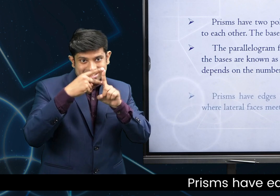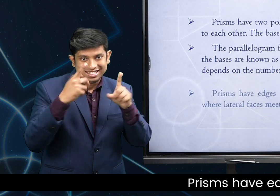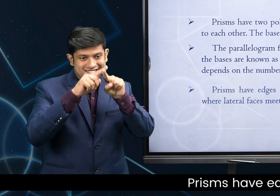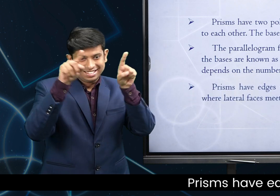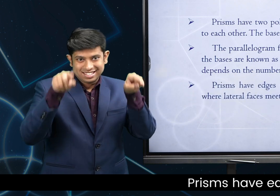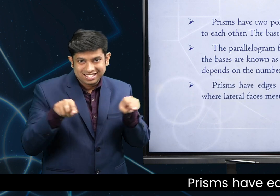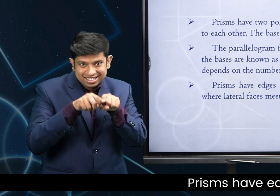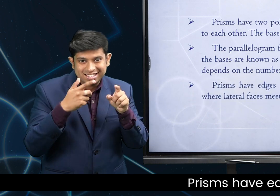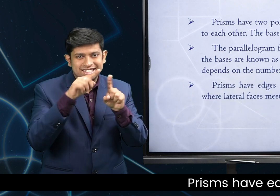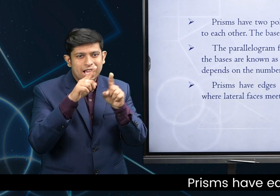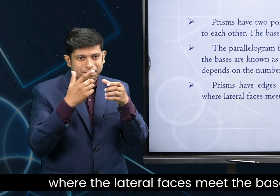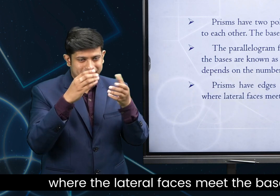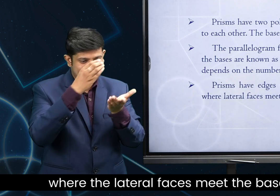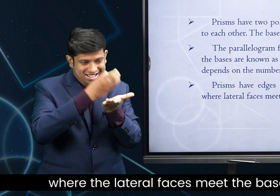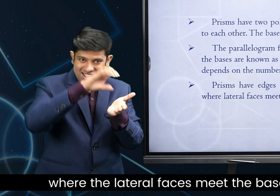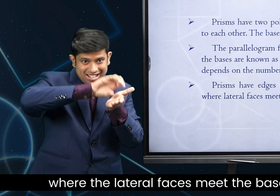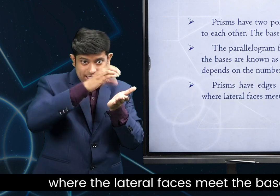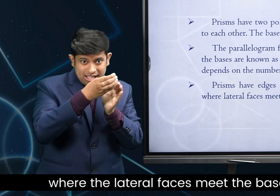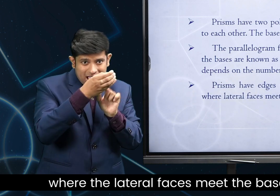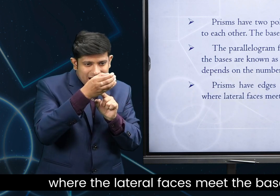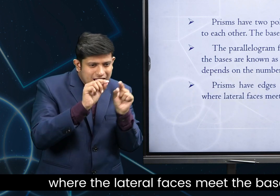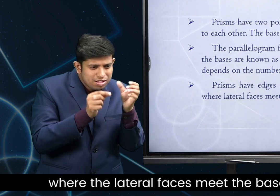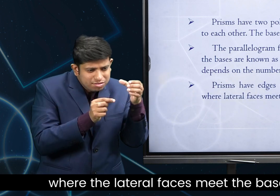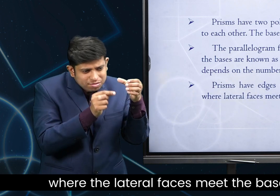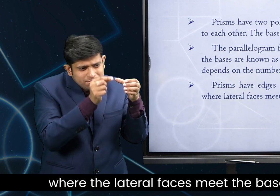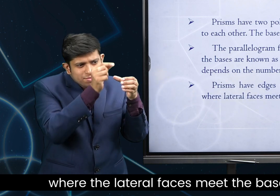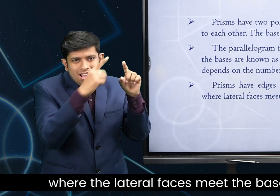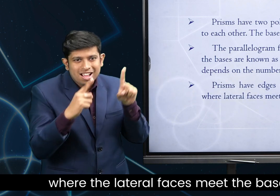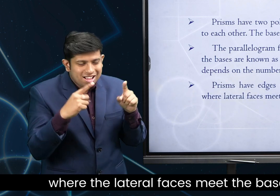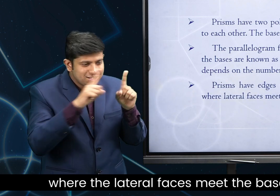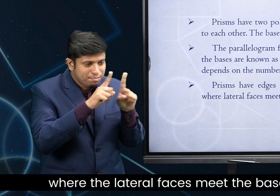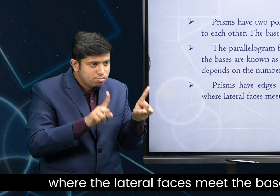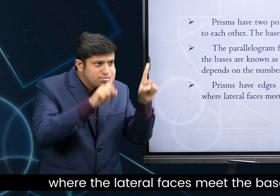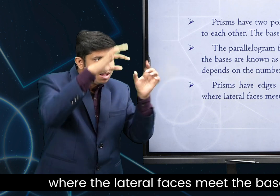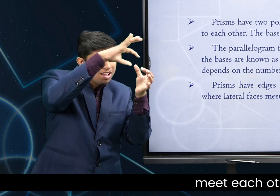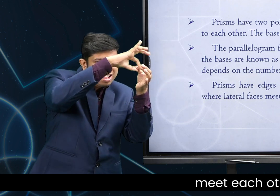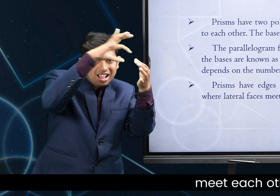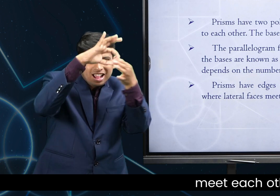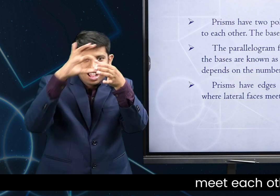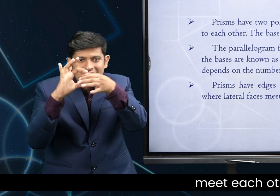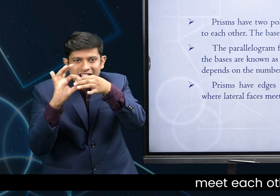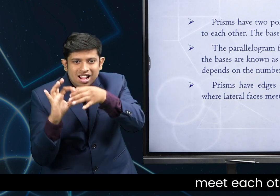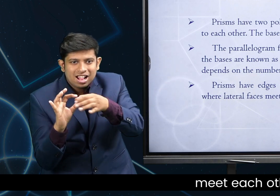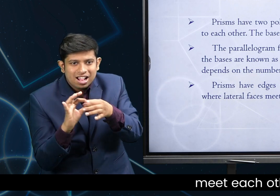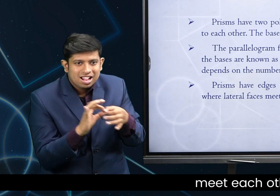Prisms have edges where the lateral faces meet the bases and where lateral faces meets each other.